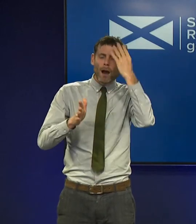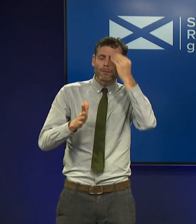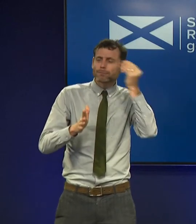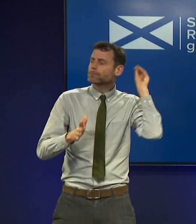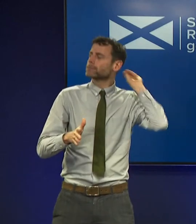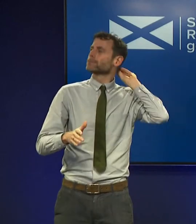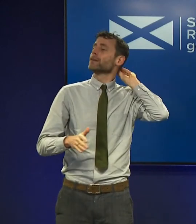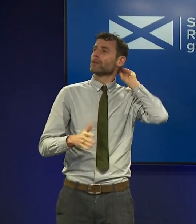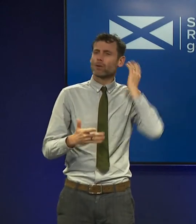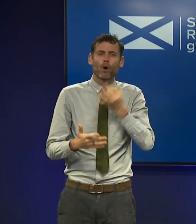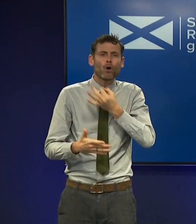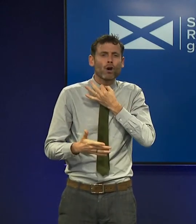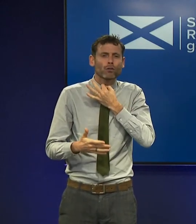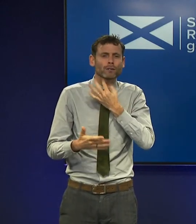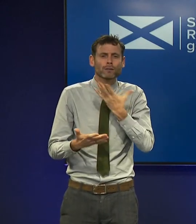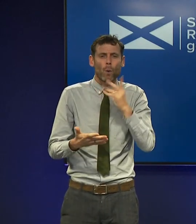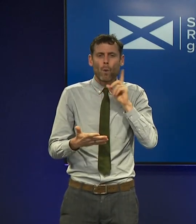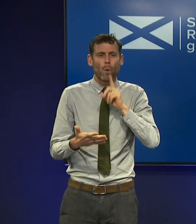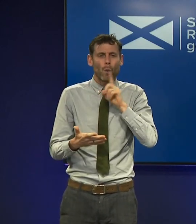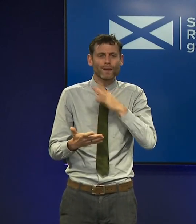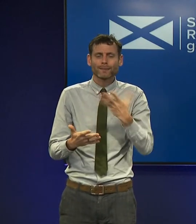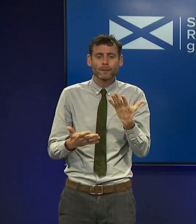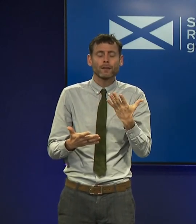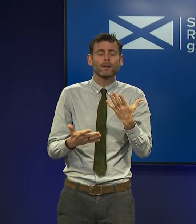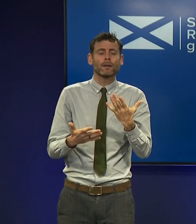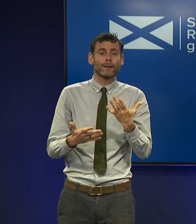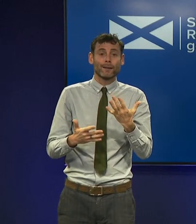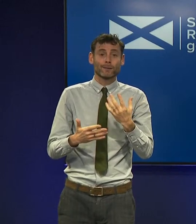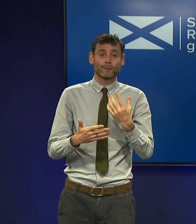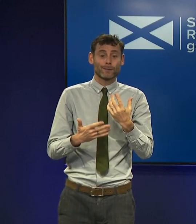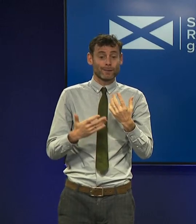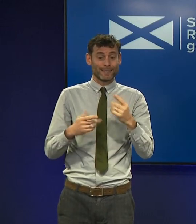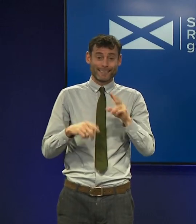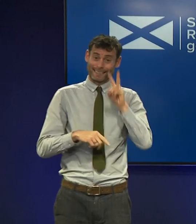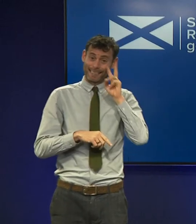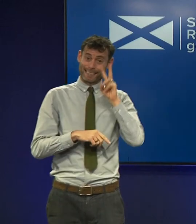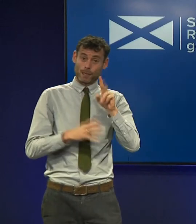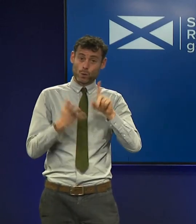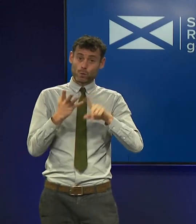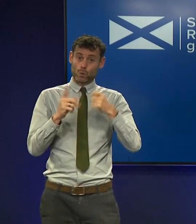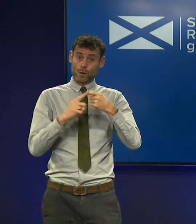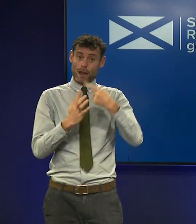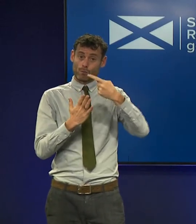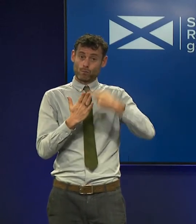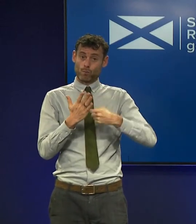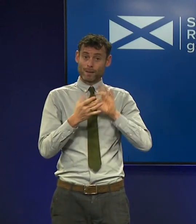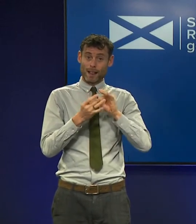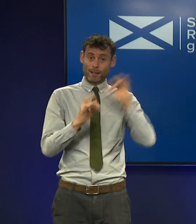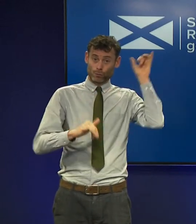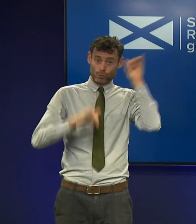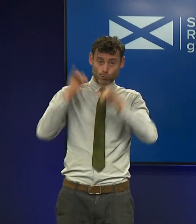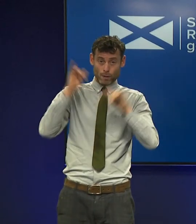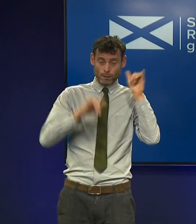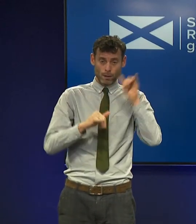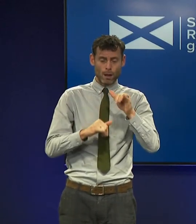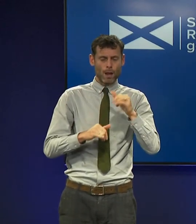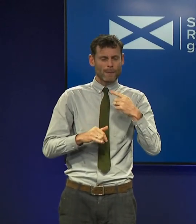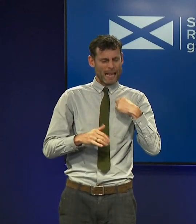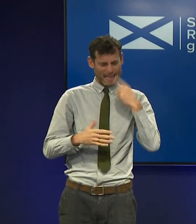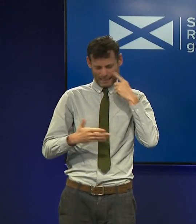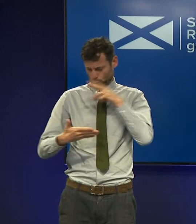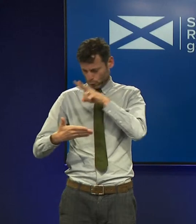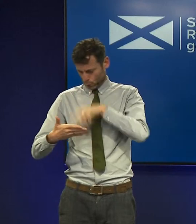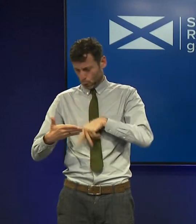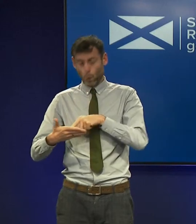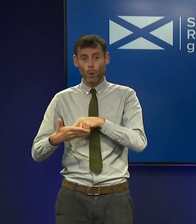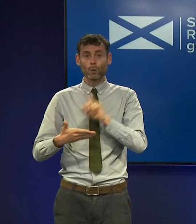just about the approach to travel that will be taken in the UK. If I'm getting this wrong, because I just glanced at it before I came in here today, I